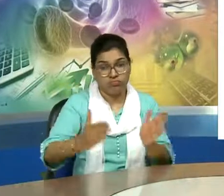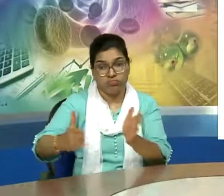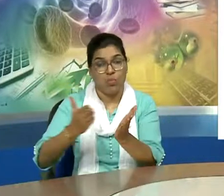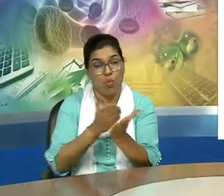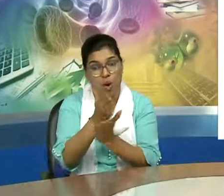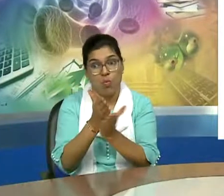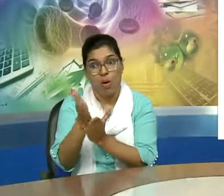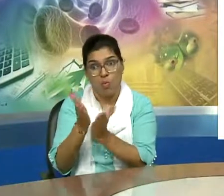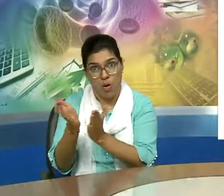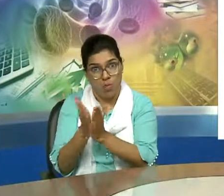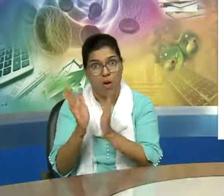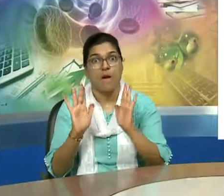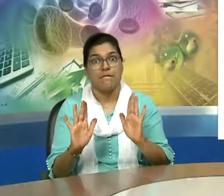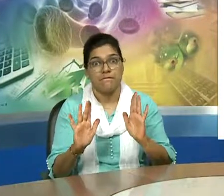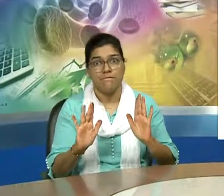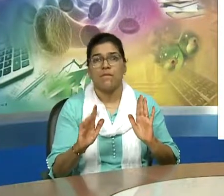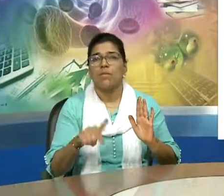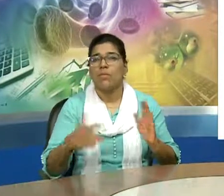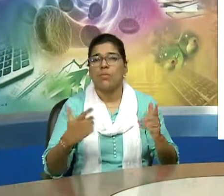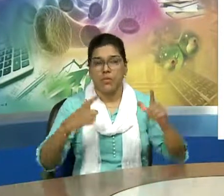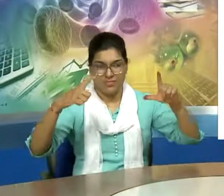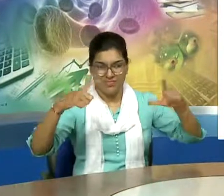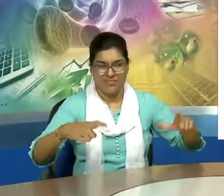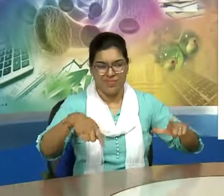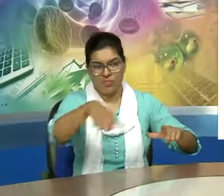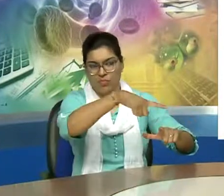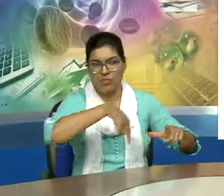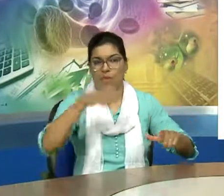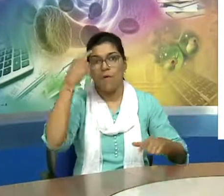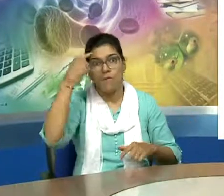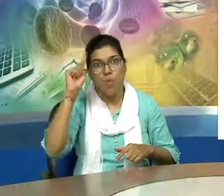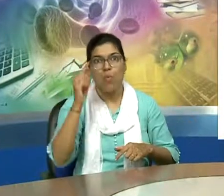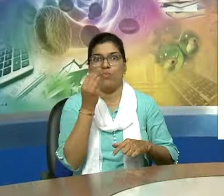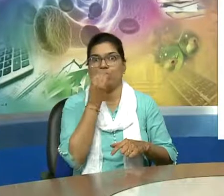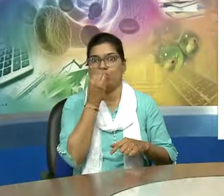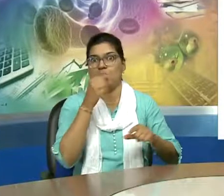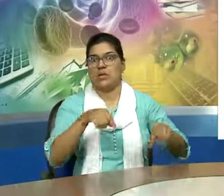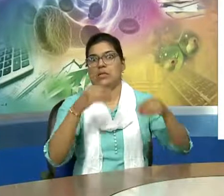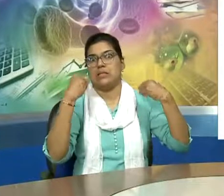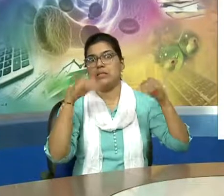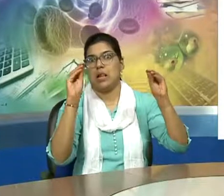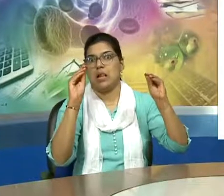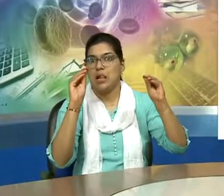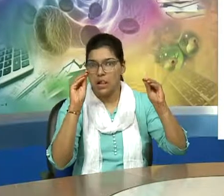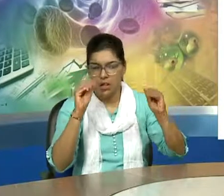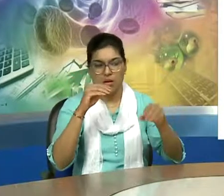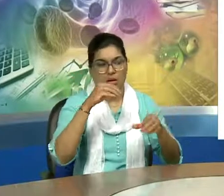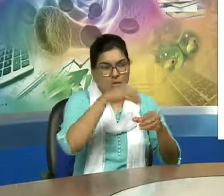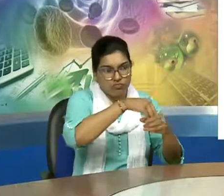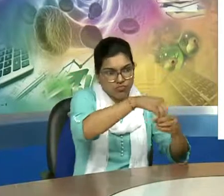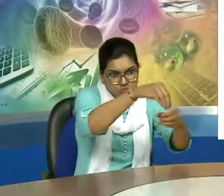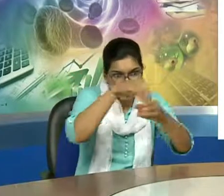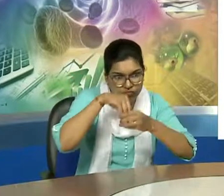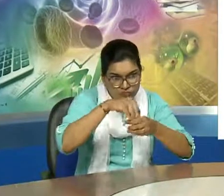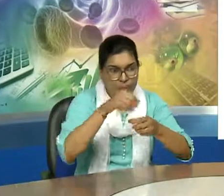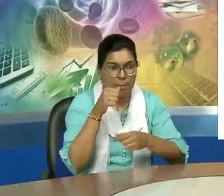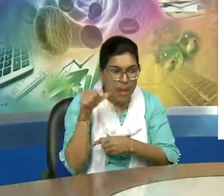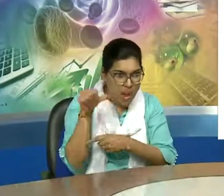And now, as we have new methods, new methodologies, all those new